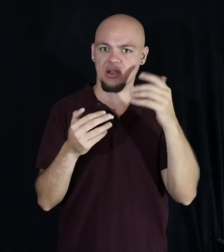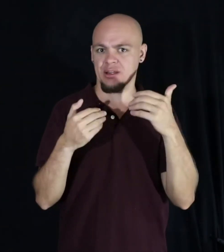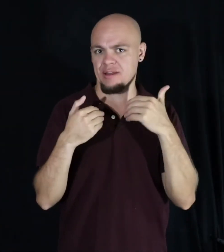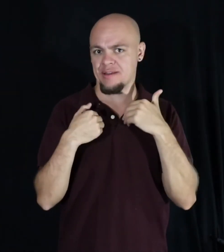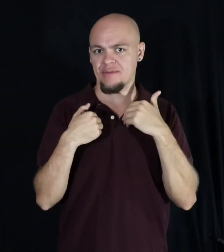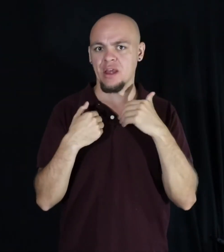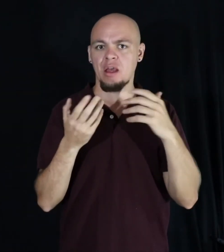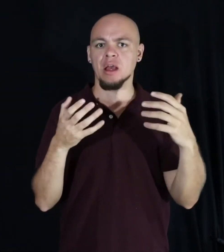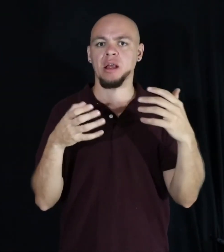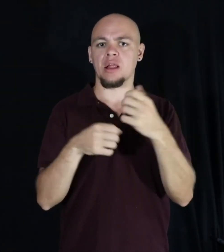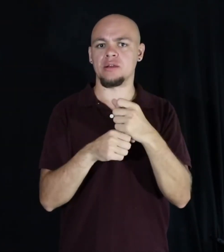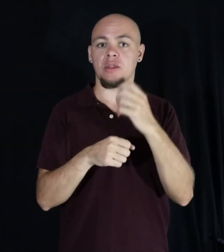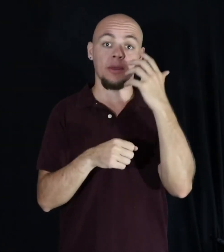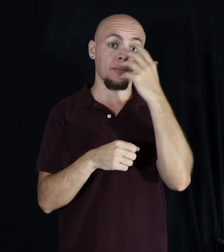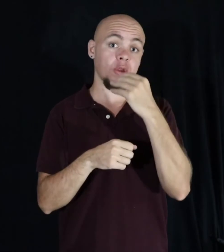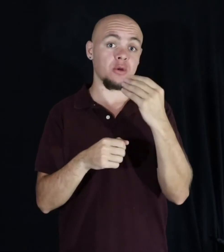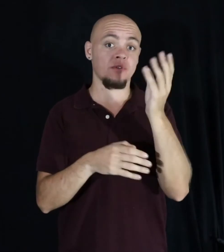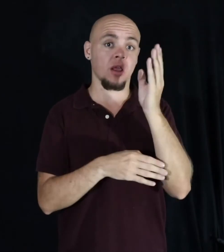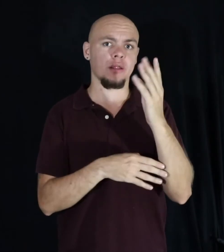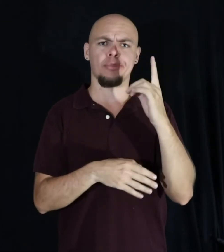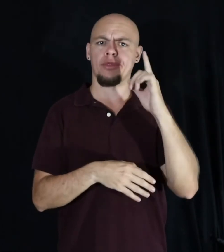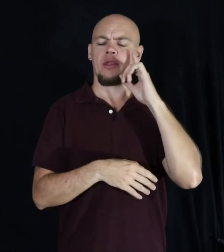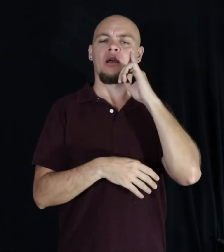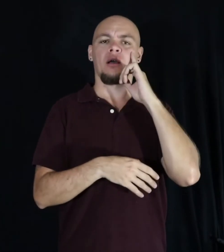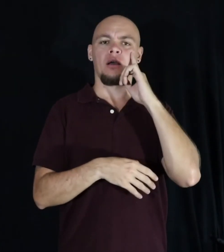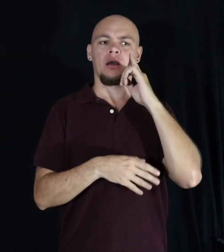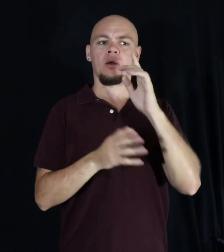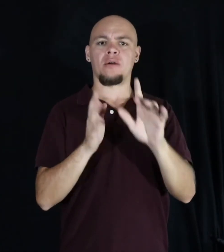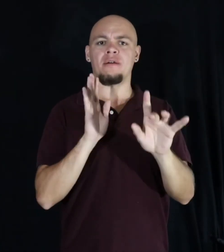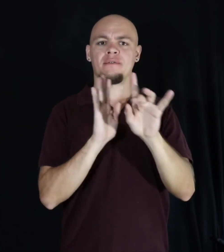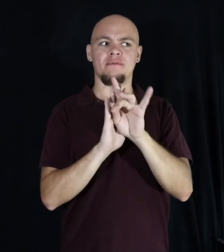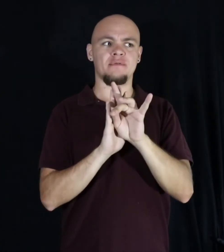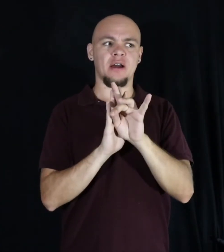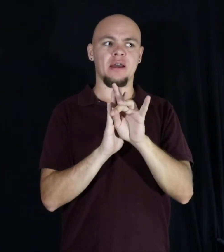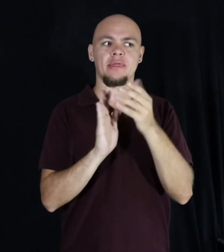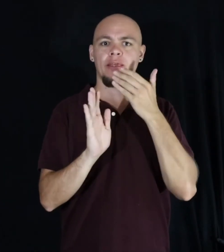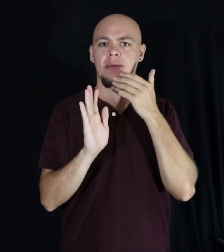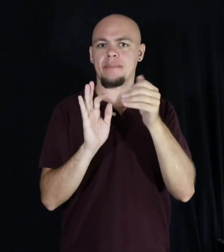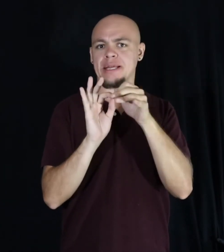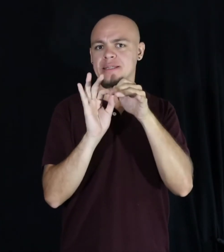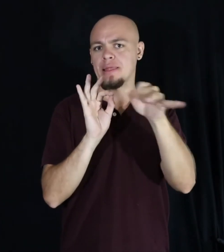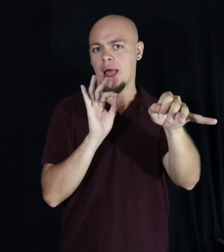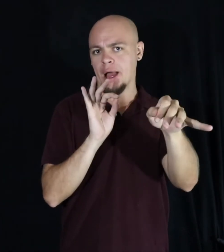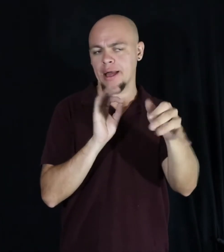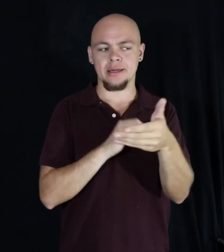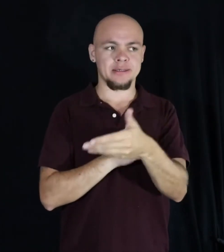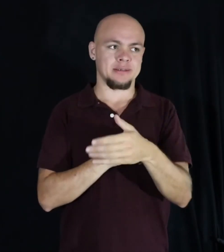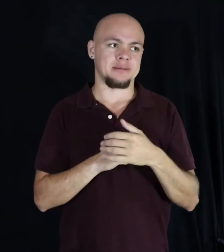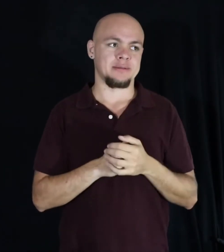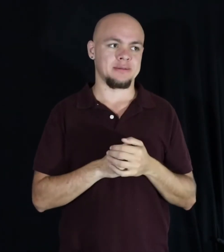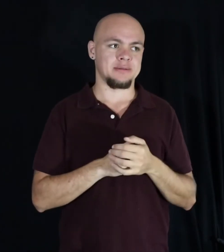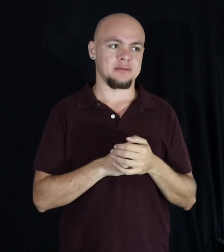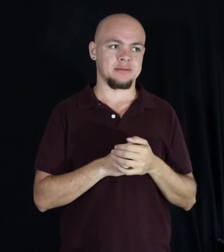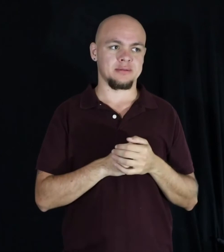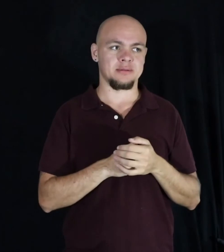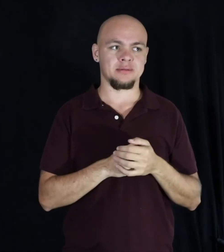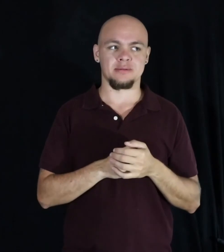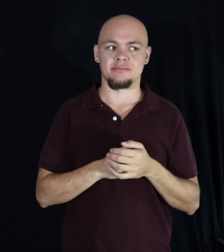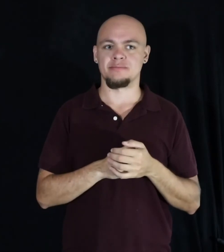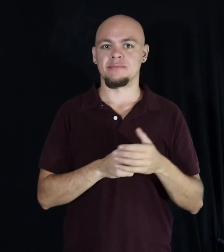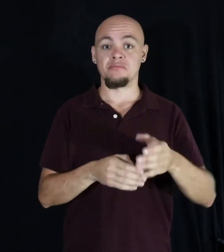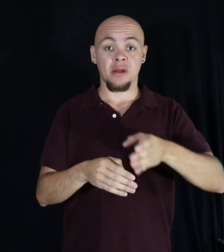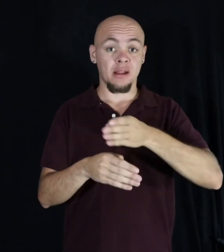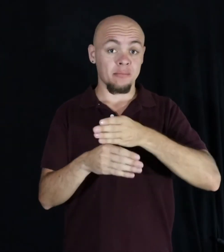had a cluster of all the beautiful talks, someone thought I was just trying to find the ultimate pickup line here, but in the end,